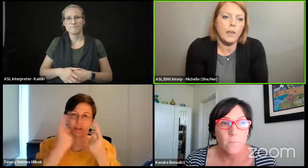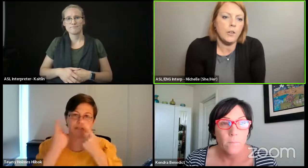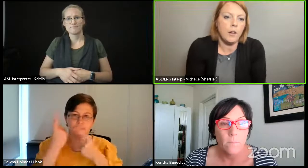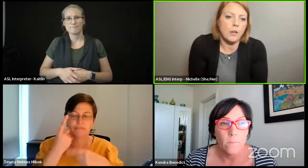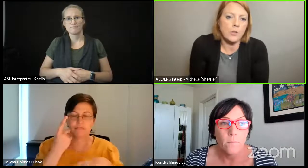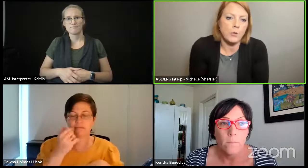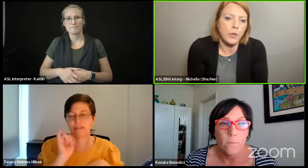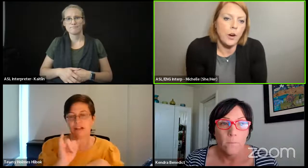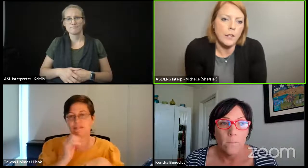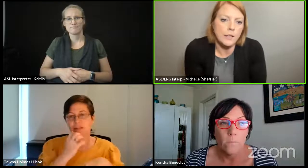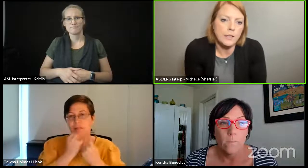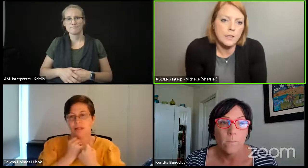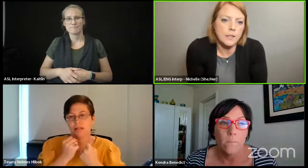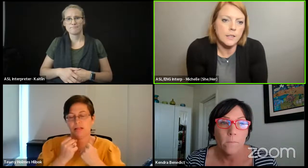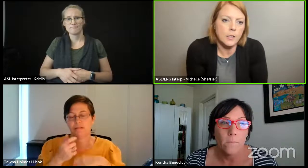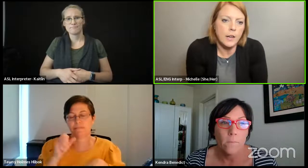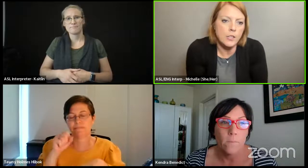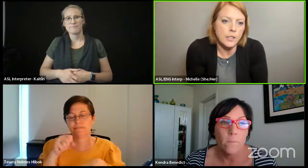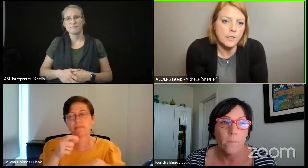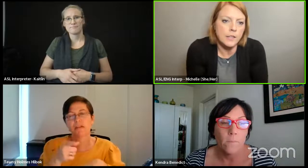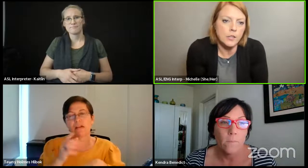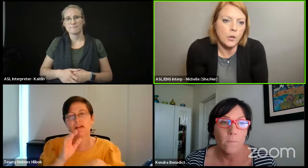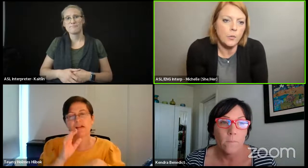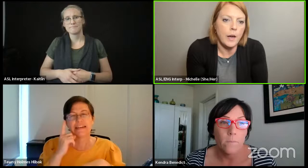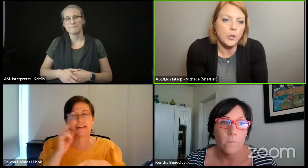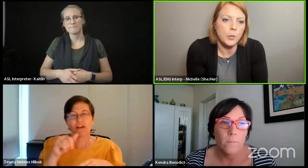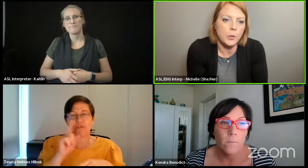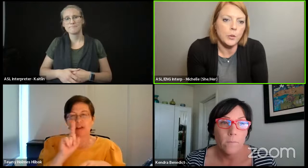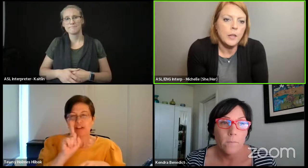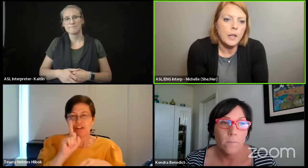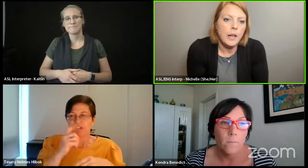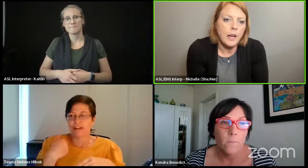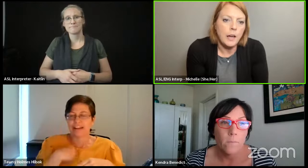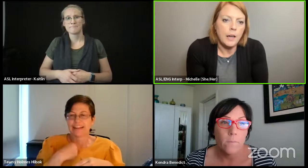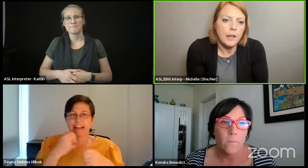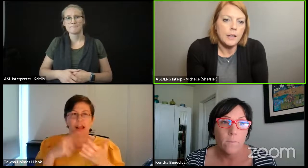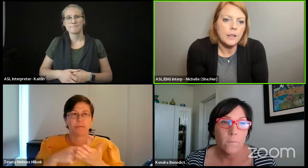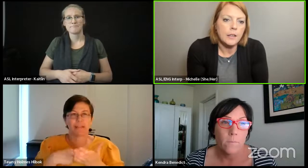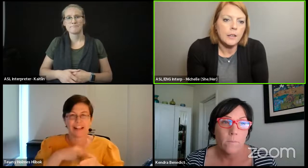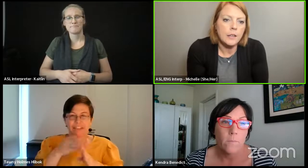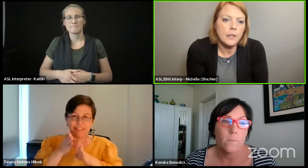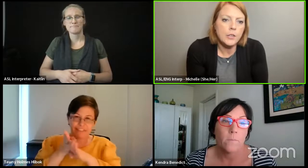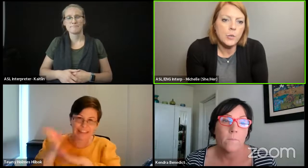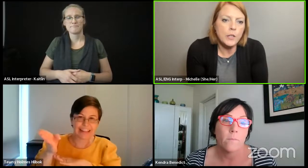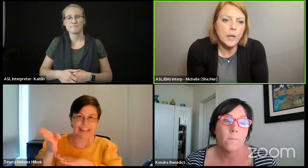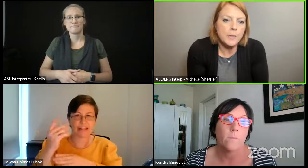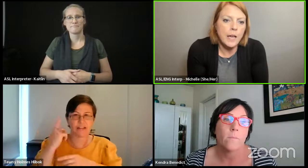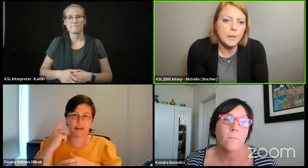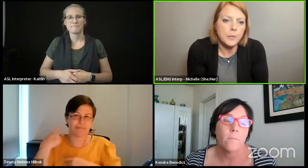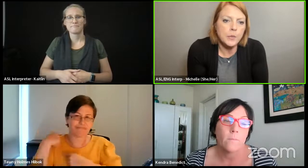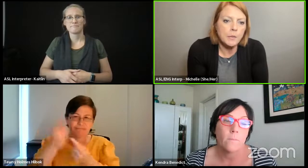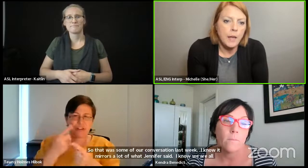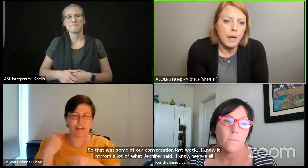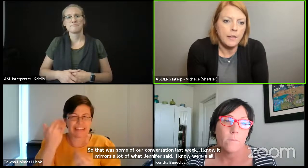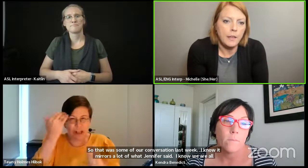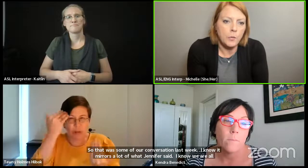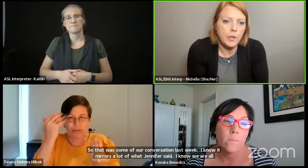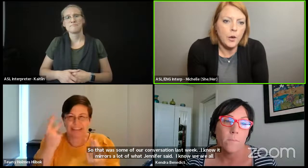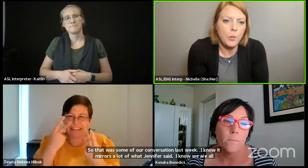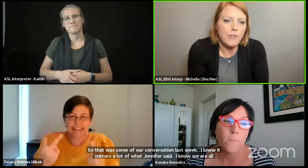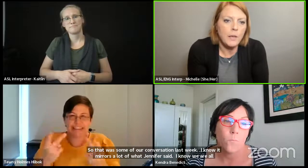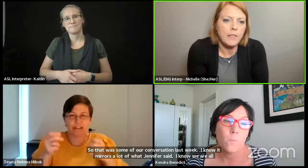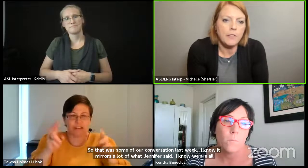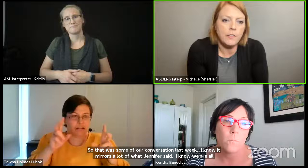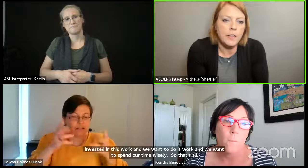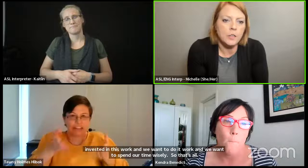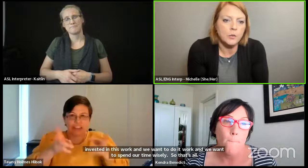Thank you, Kendra, also for your honest considerations. It's so valuable. here is where sometimes I think we